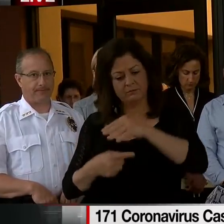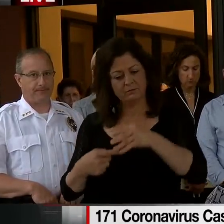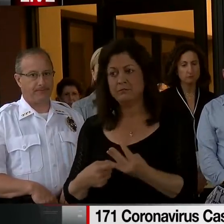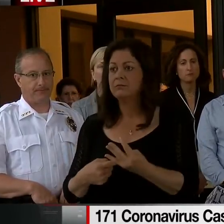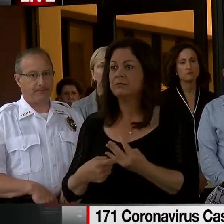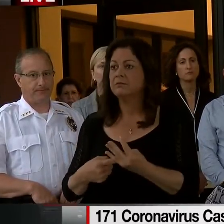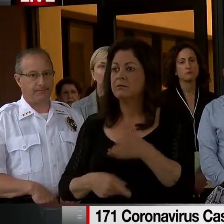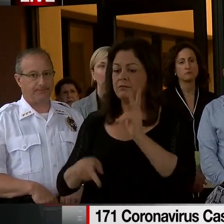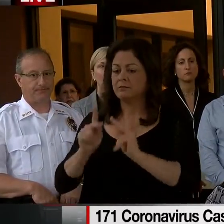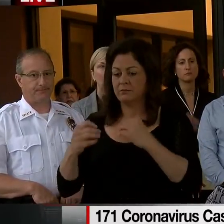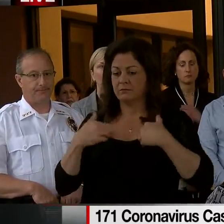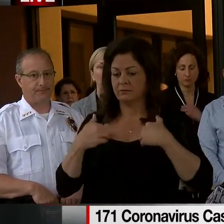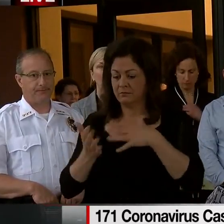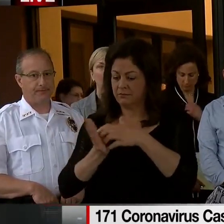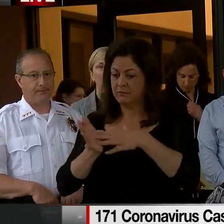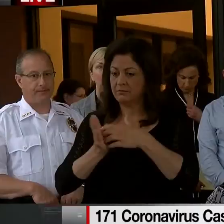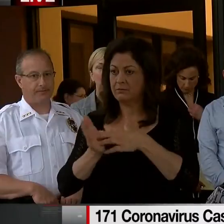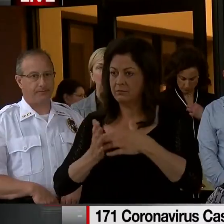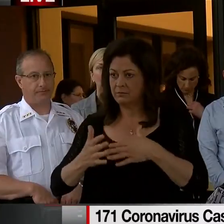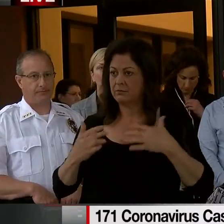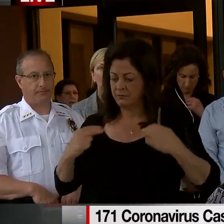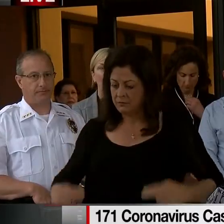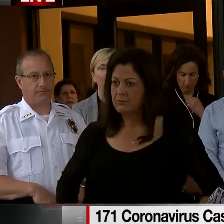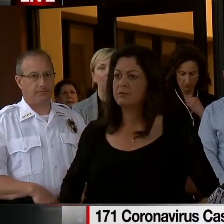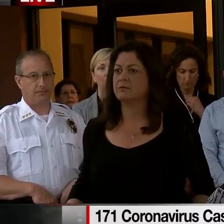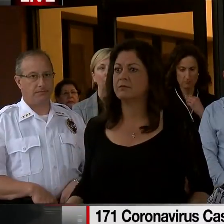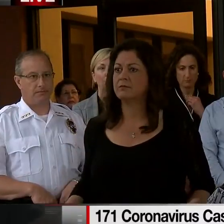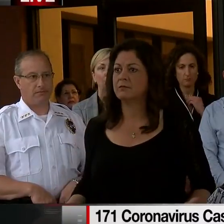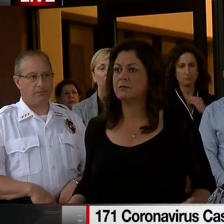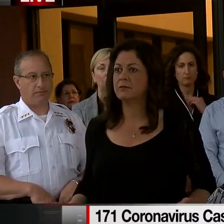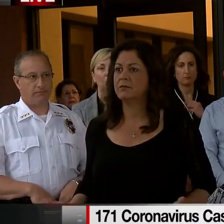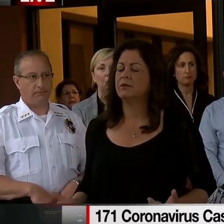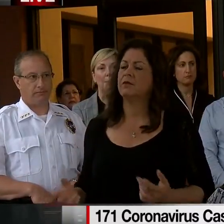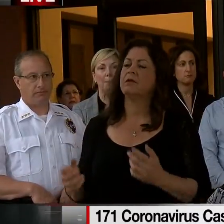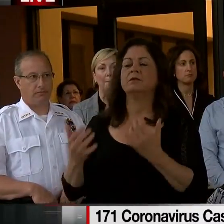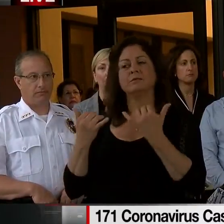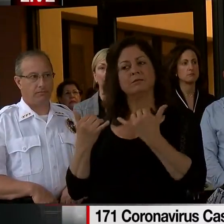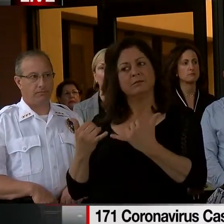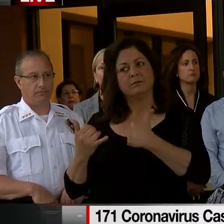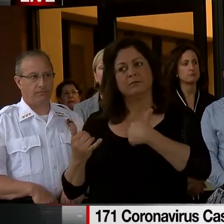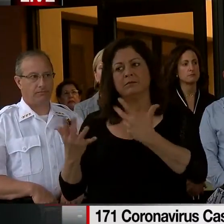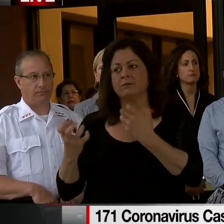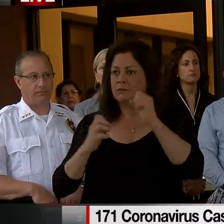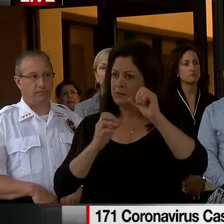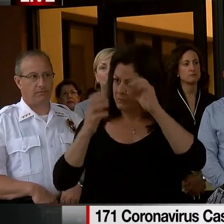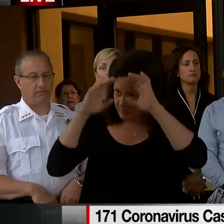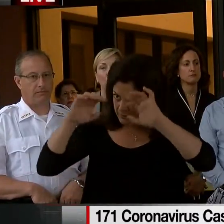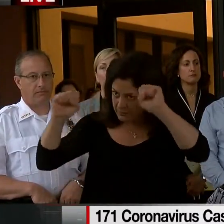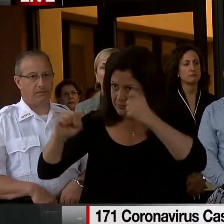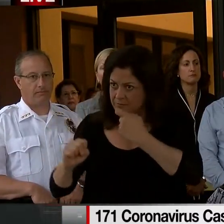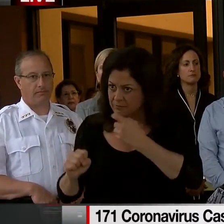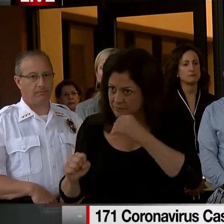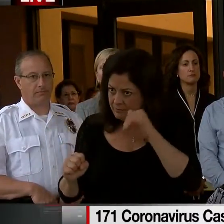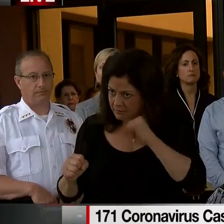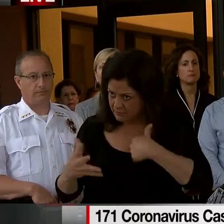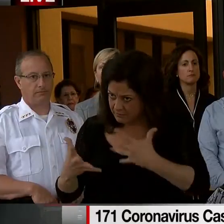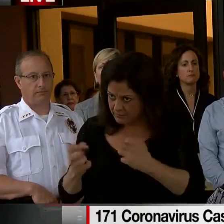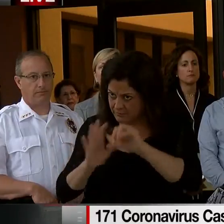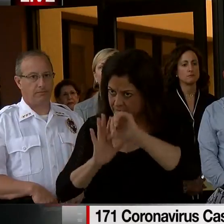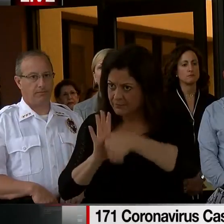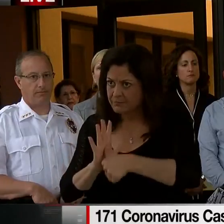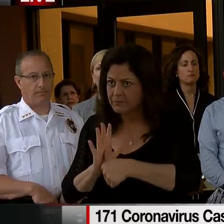I want to echo the president's comments from yesterday and today. This is a call for all Americans to come together and